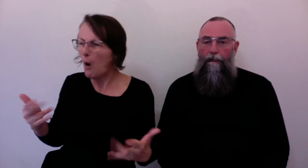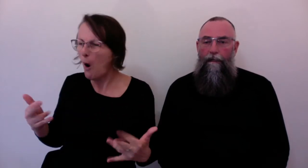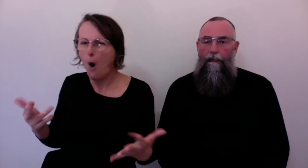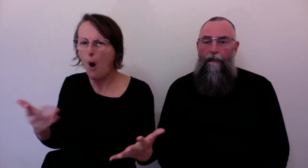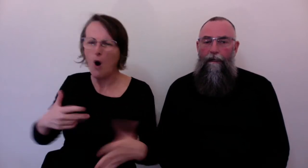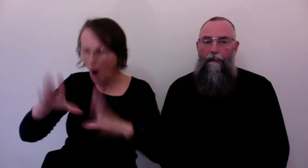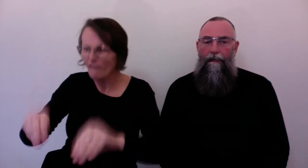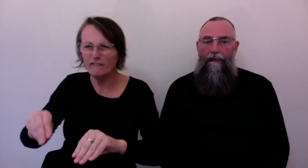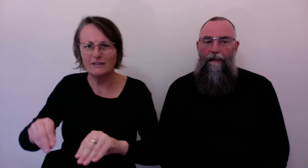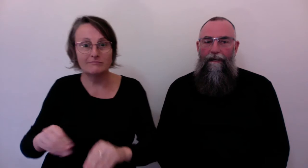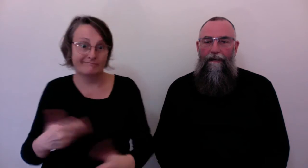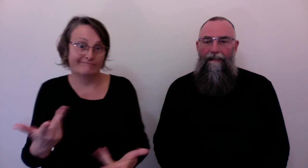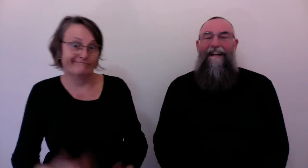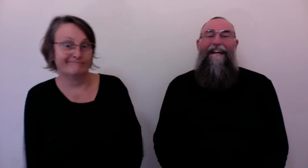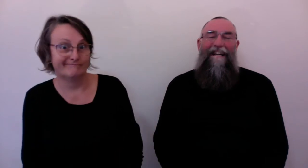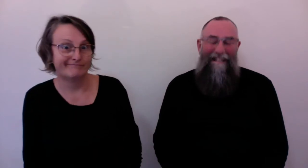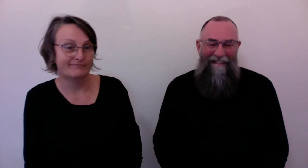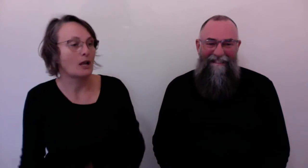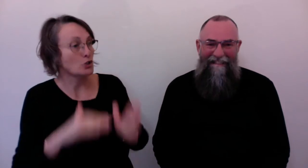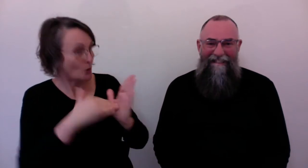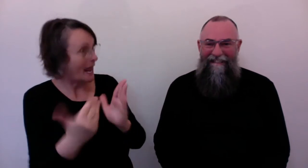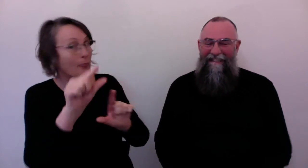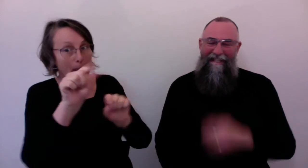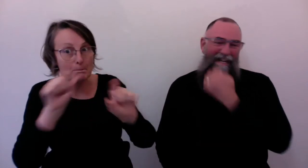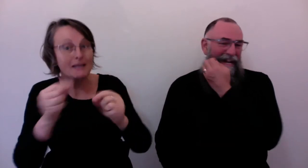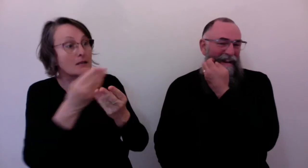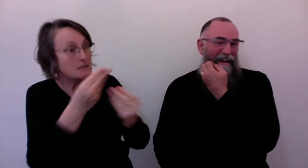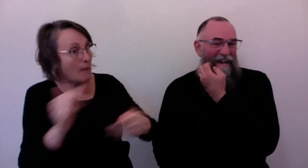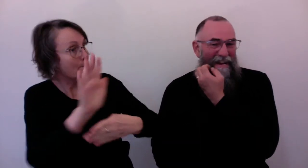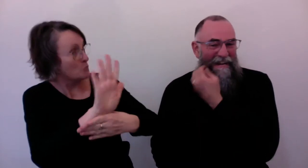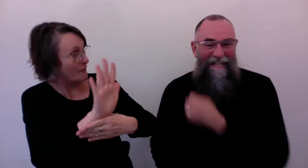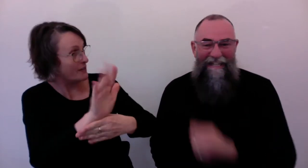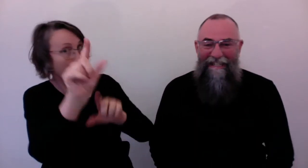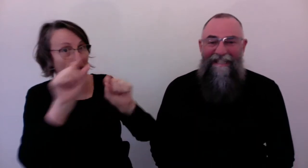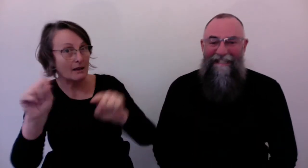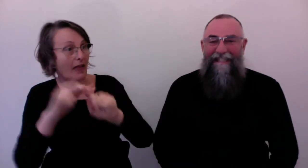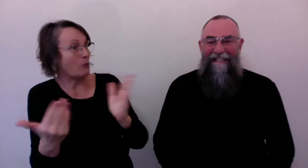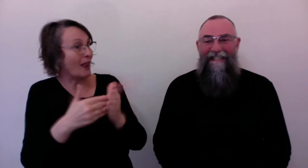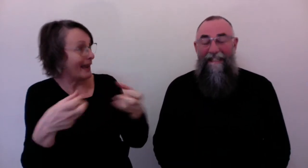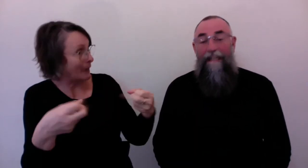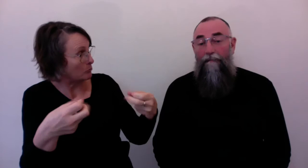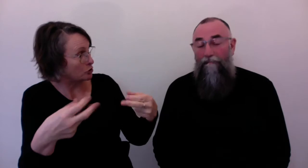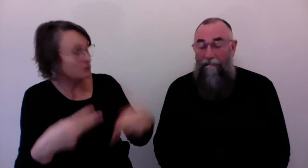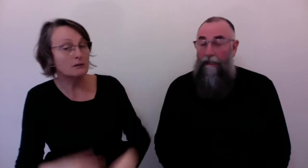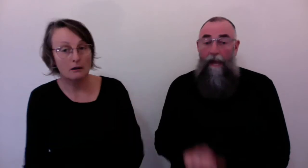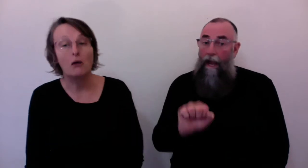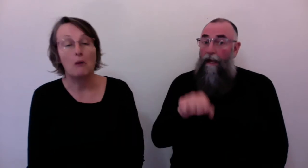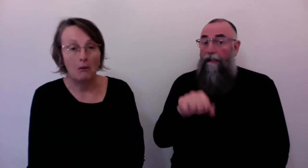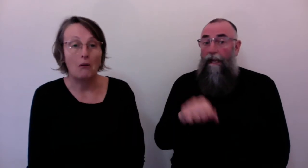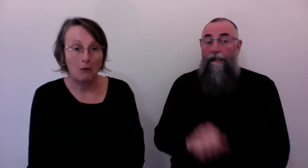So they're now doing like select cinema screenings for movies for Yeah. people who want to and need the captions. yeah, which is great. What's the difference between